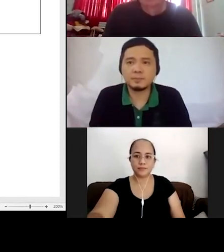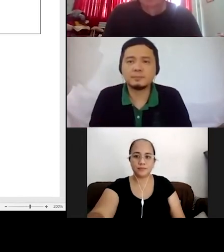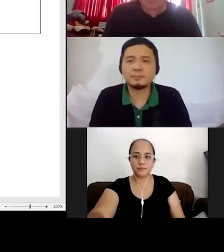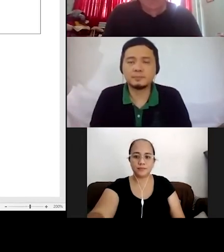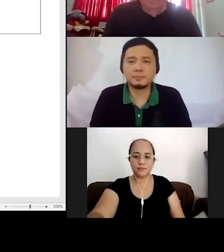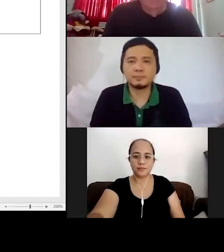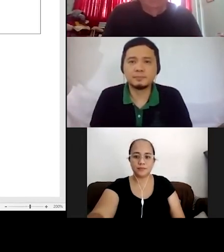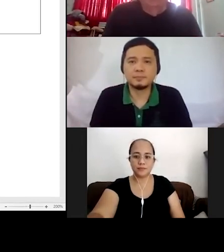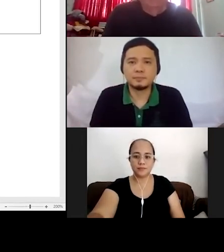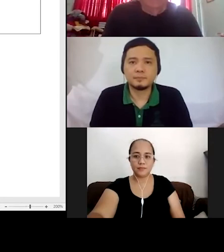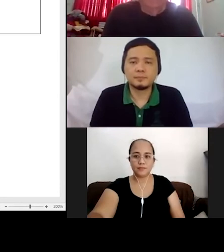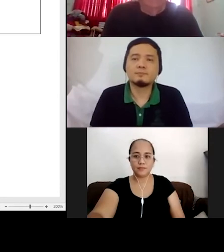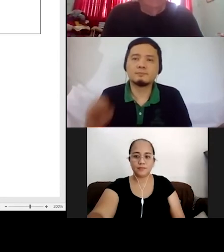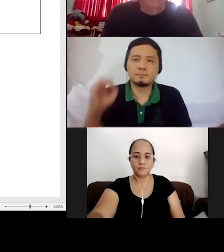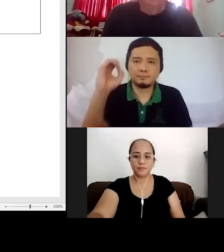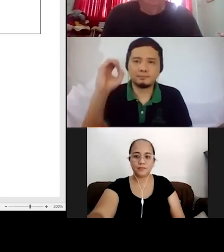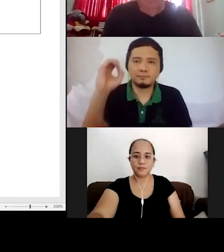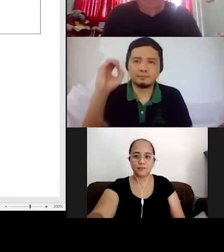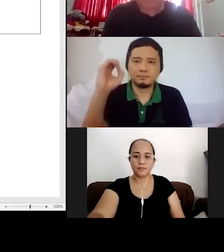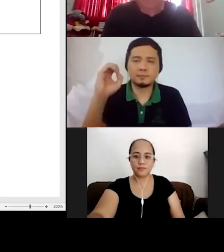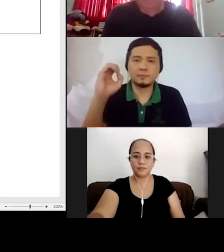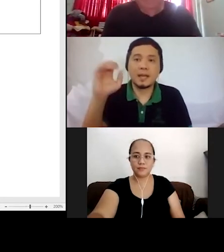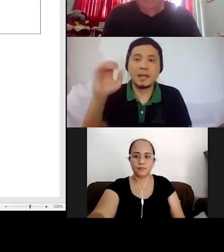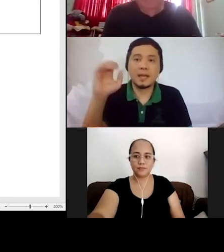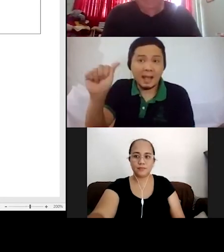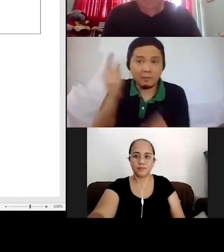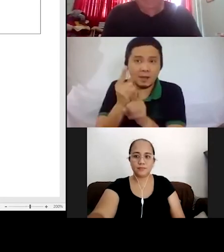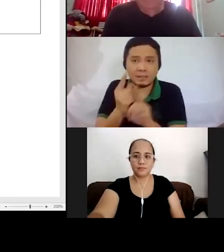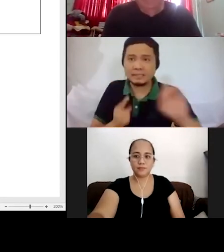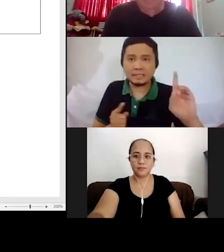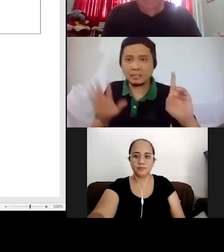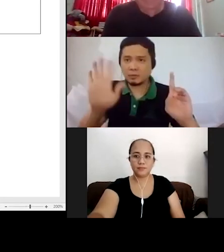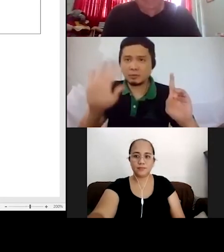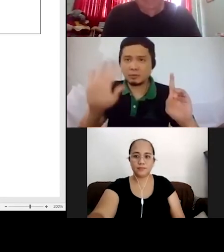Zero. Zero. Not D, A.